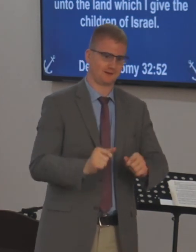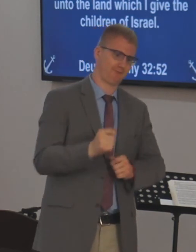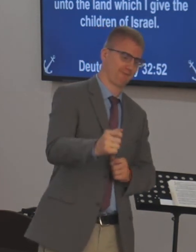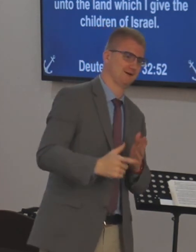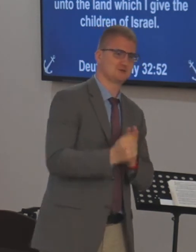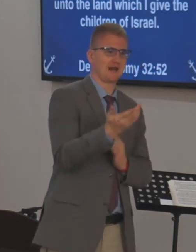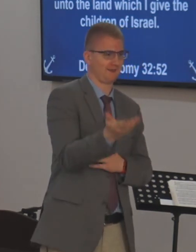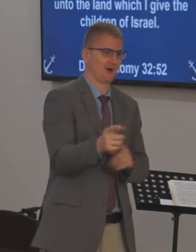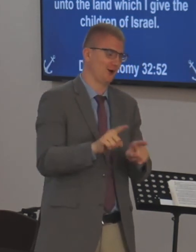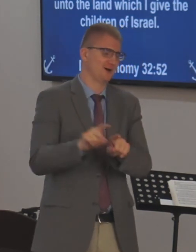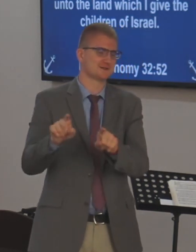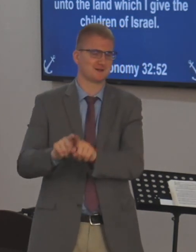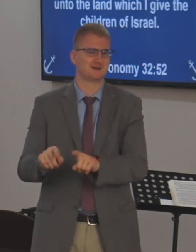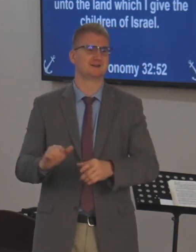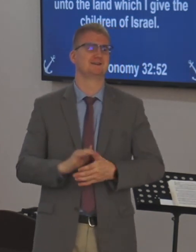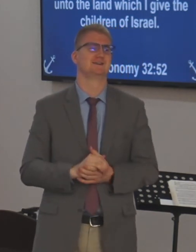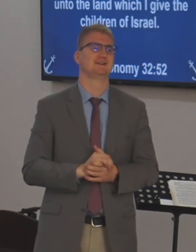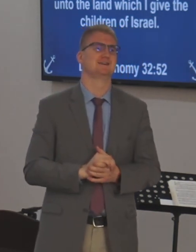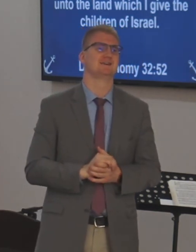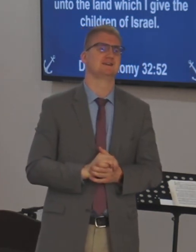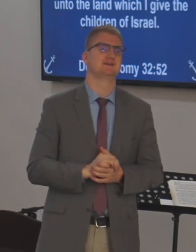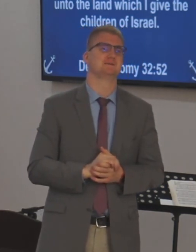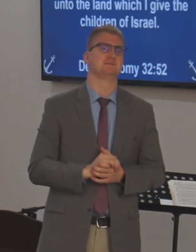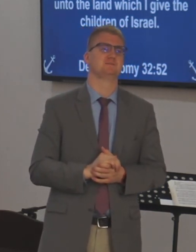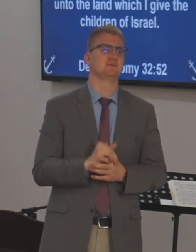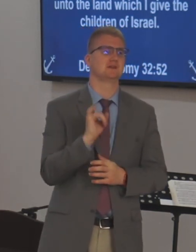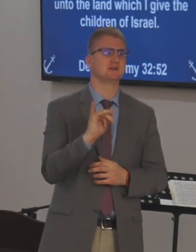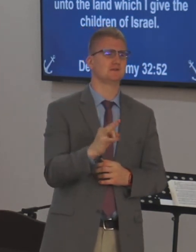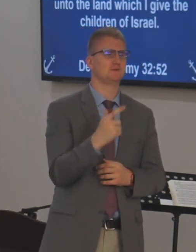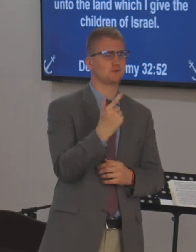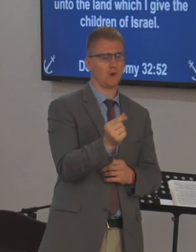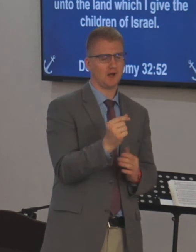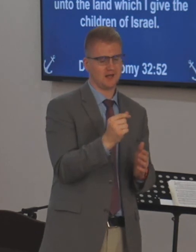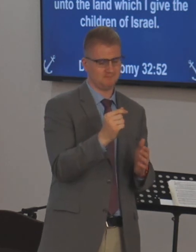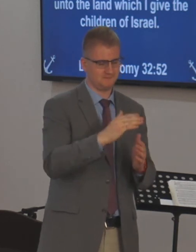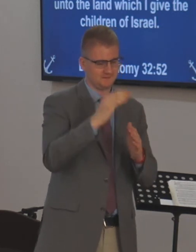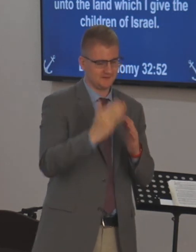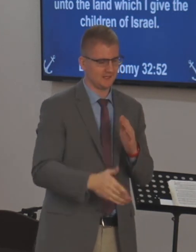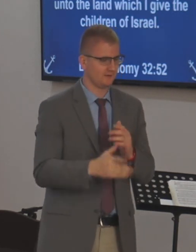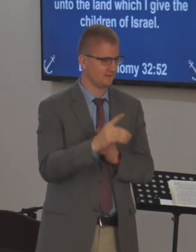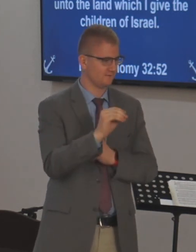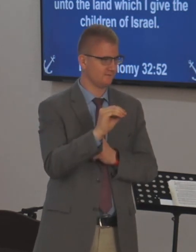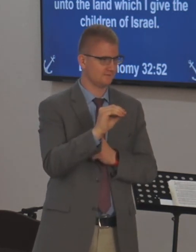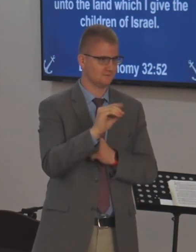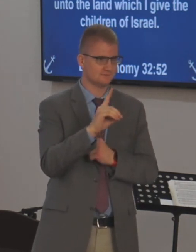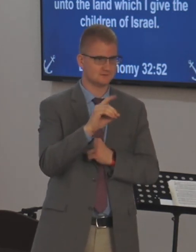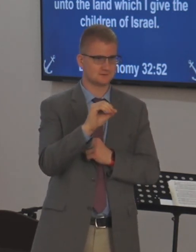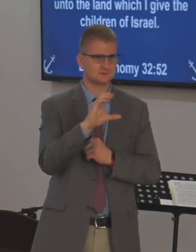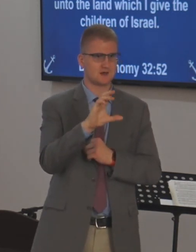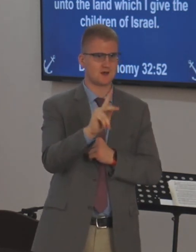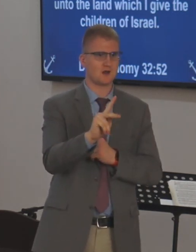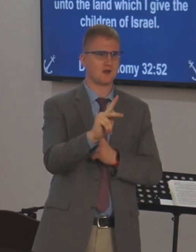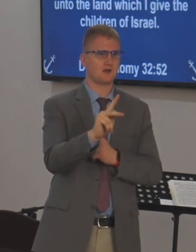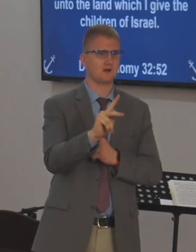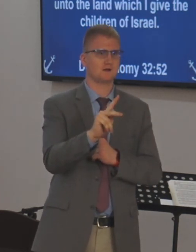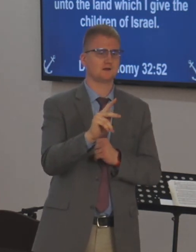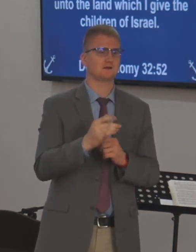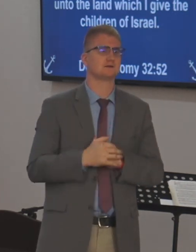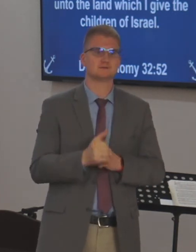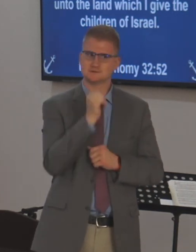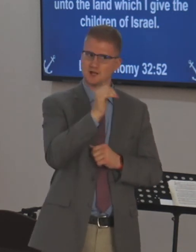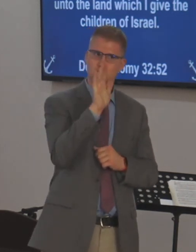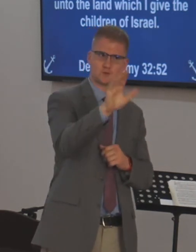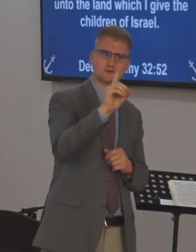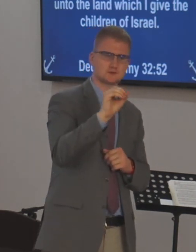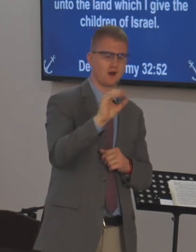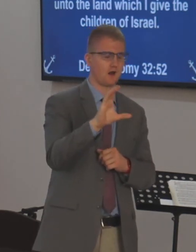anywhere. I put it at the end of the, if you go to the end of the dock, on my dock, not Francis's over there on the west side,